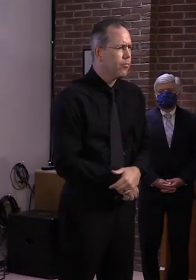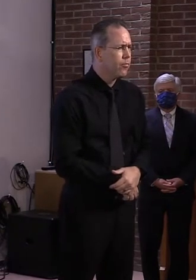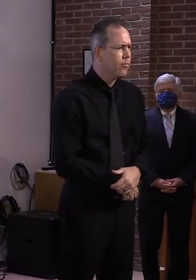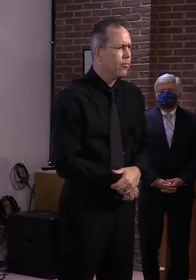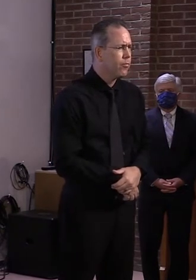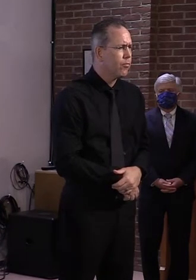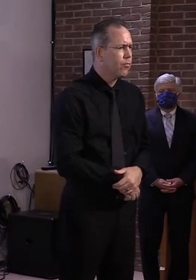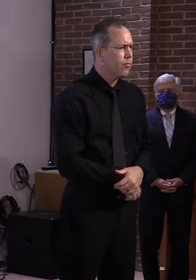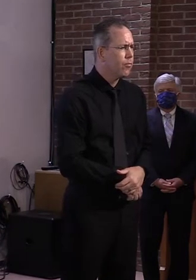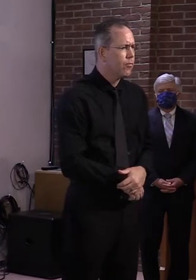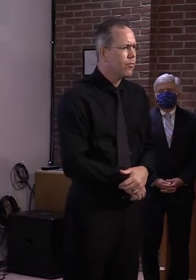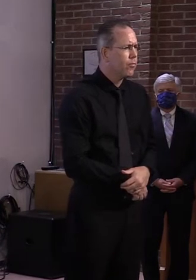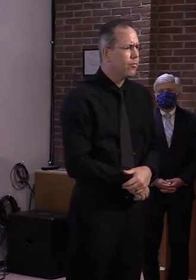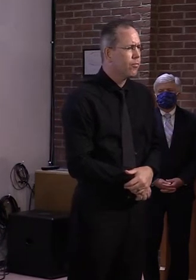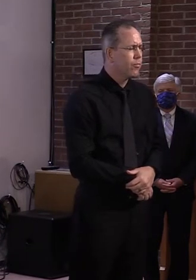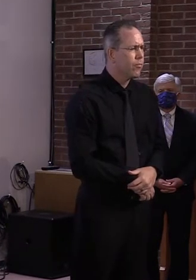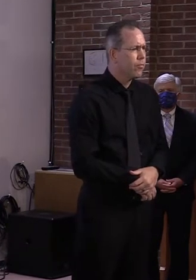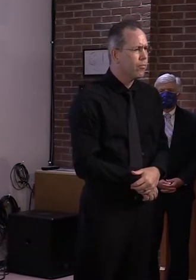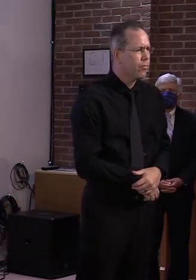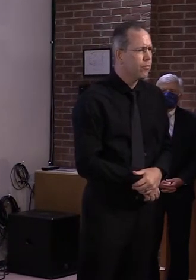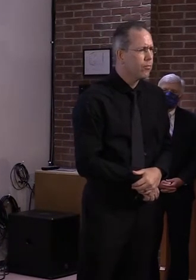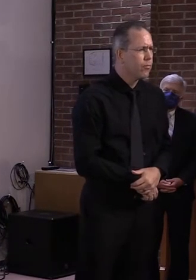mail-in voting will be successful?